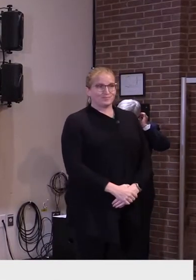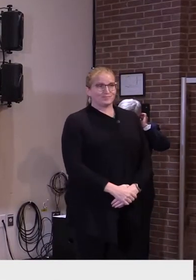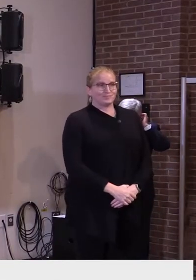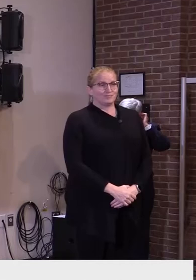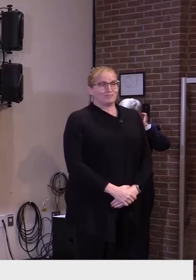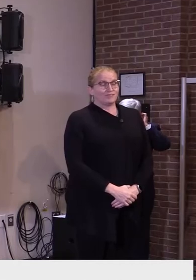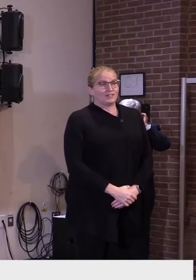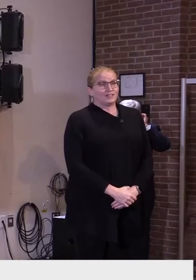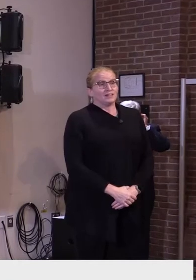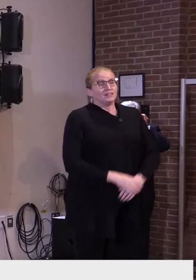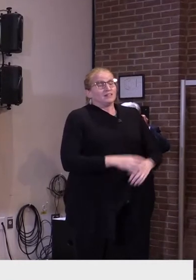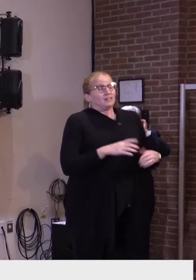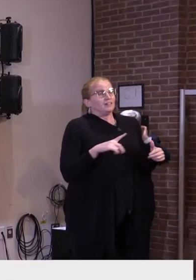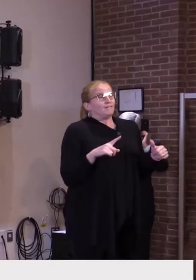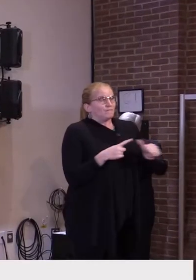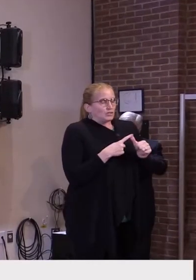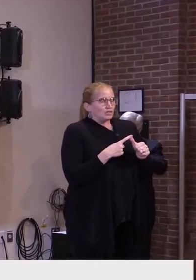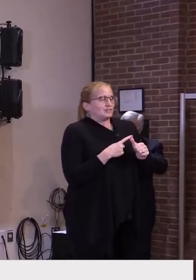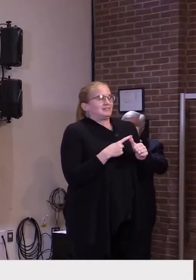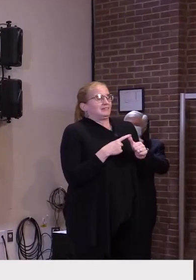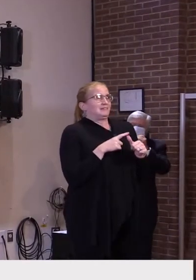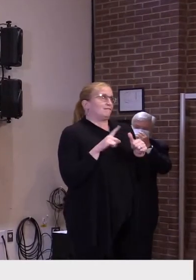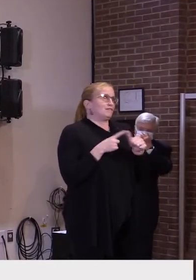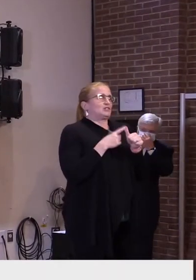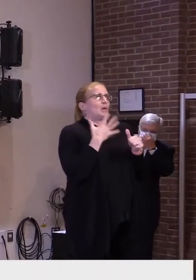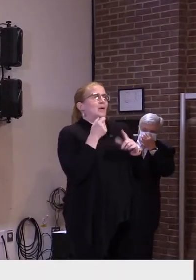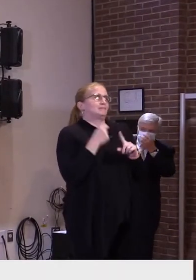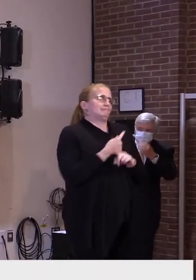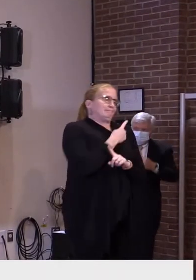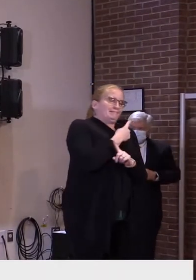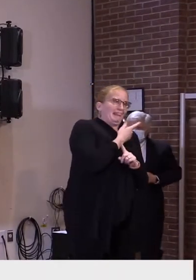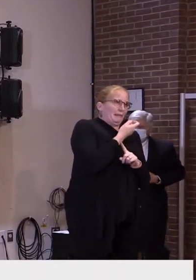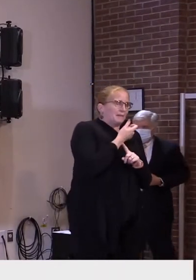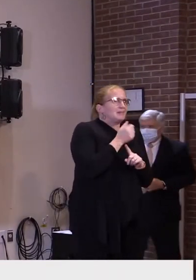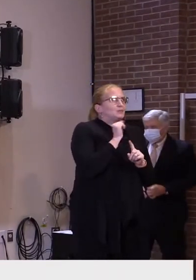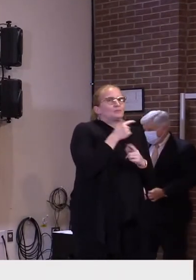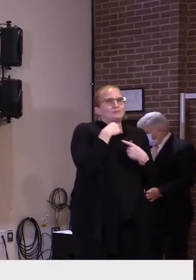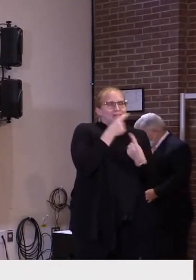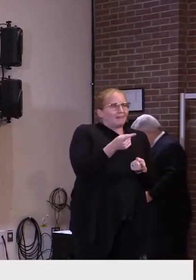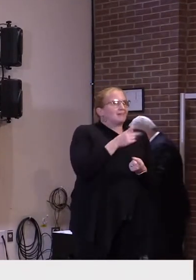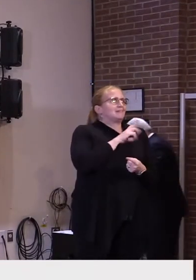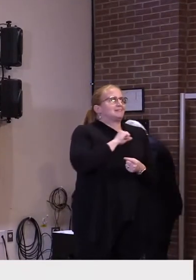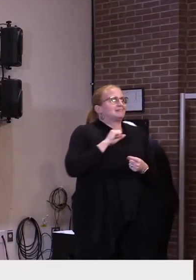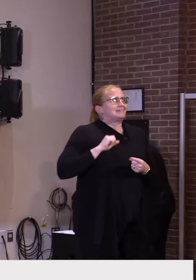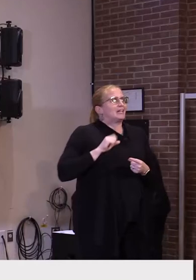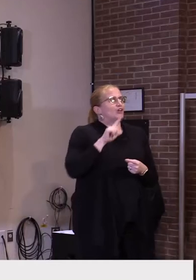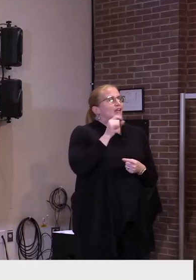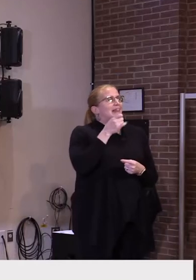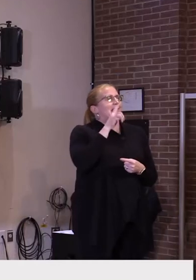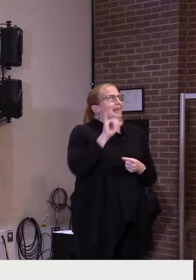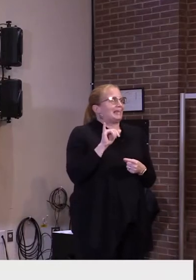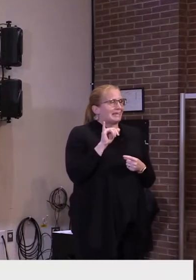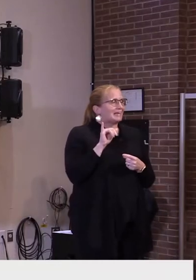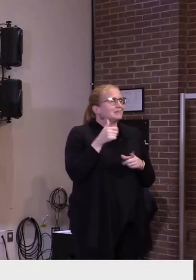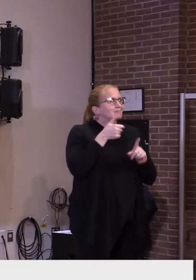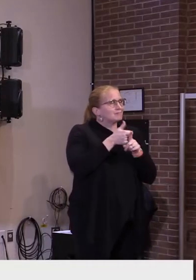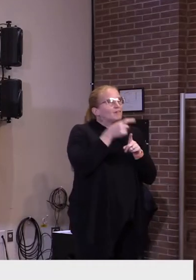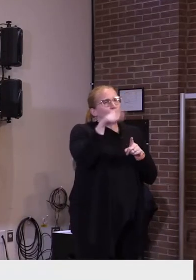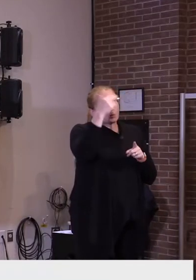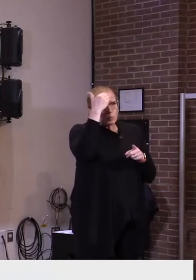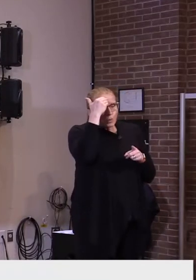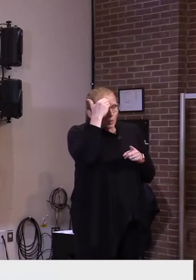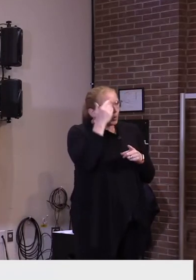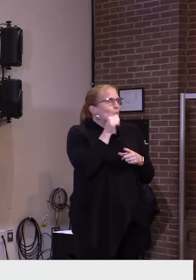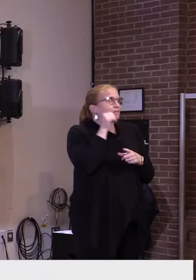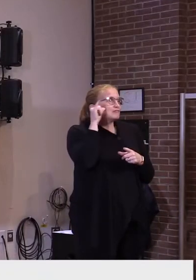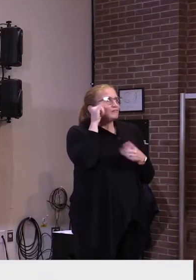I'd like to start today with a sidebar and express my appreciation to Senator Patrick Leahy, who, as we all know, announced he will not seek